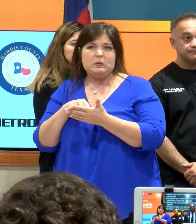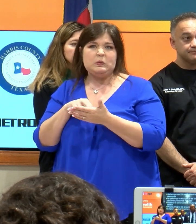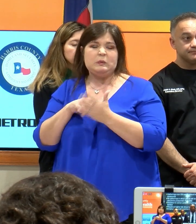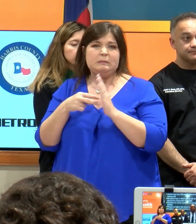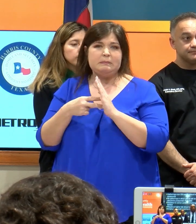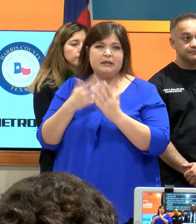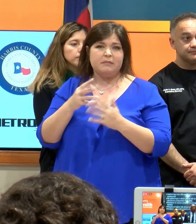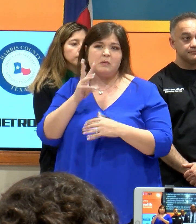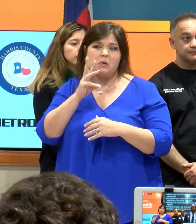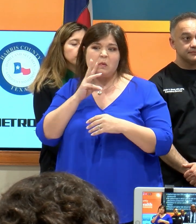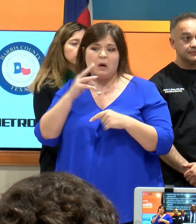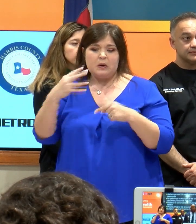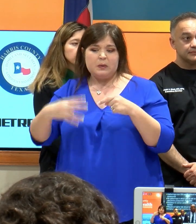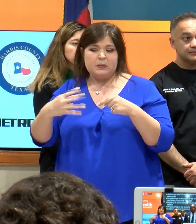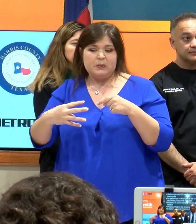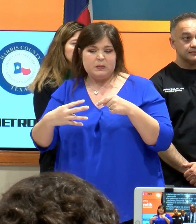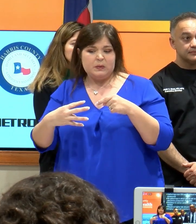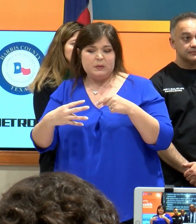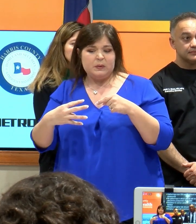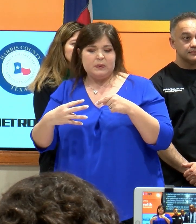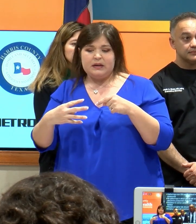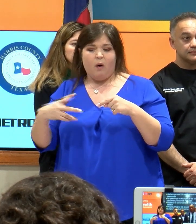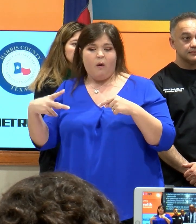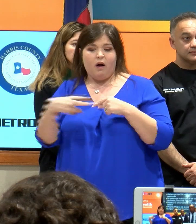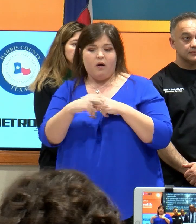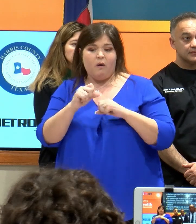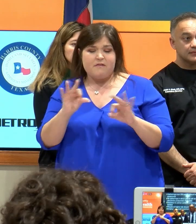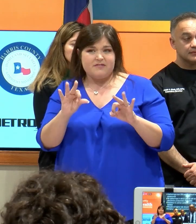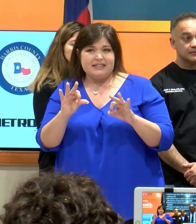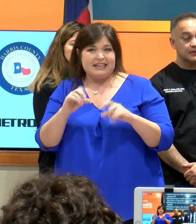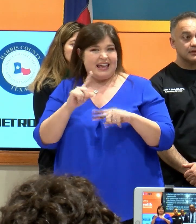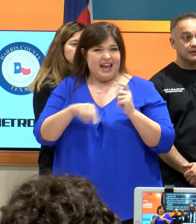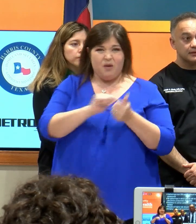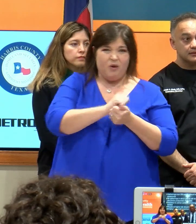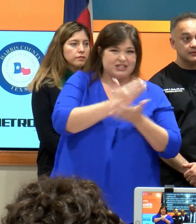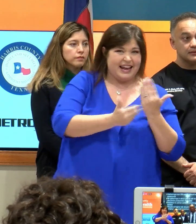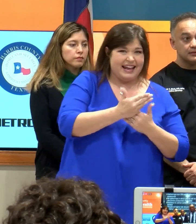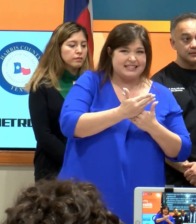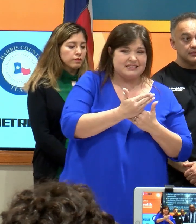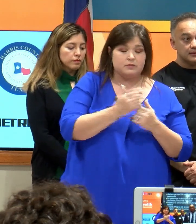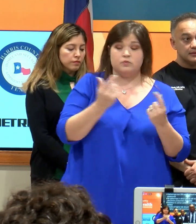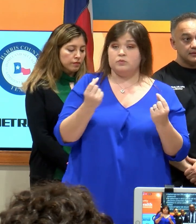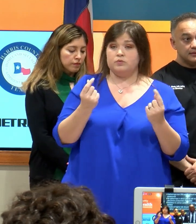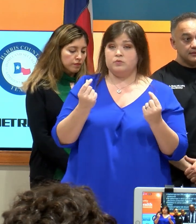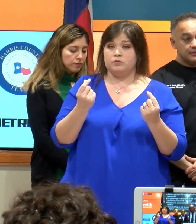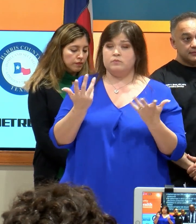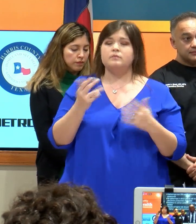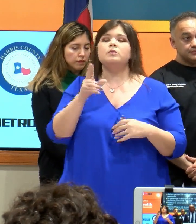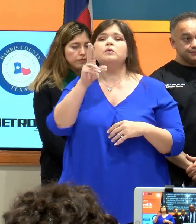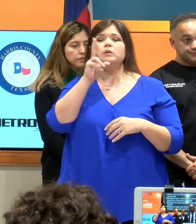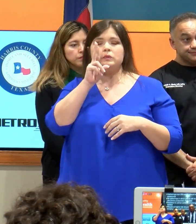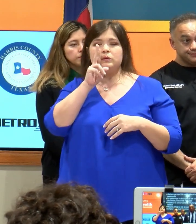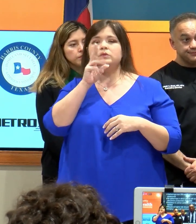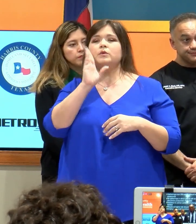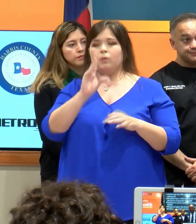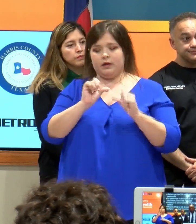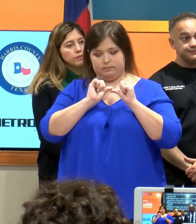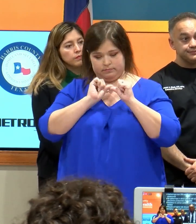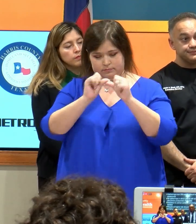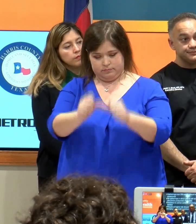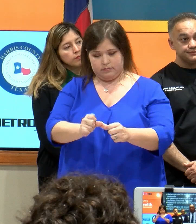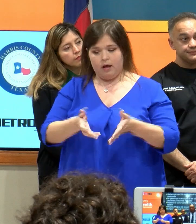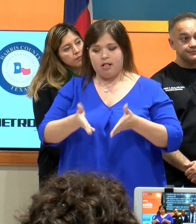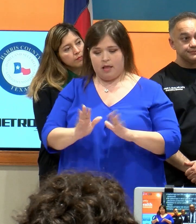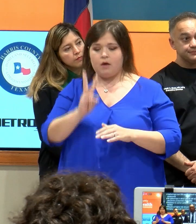the City of Houston is not going to be disconnecting anybody's water, whether it's individuals or